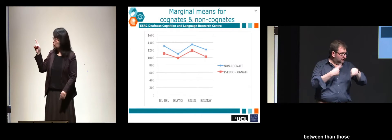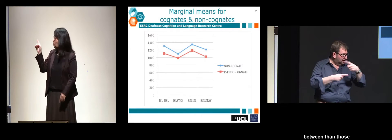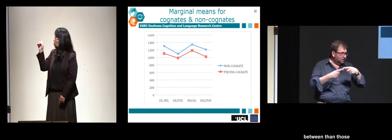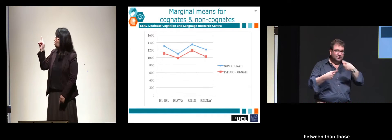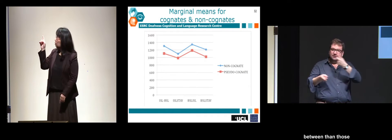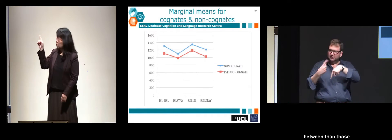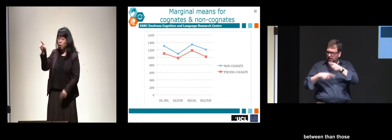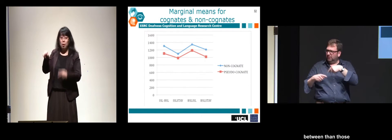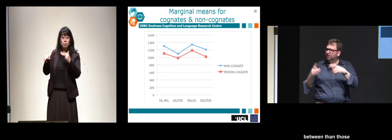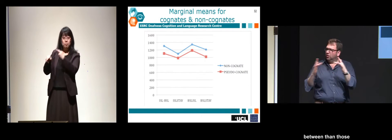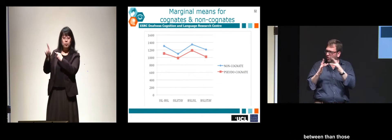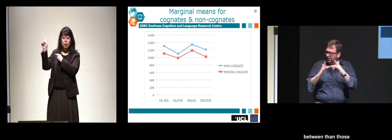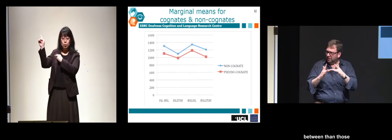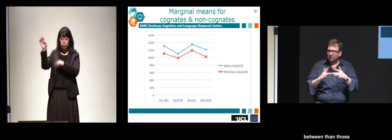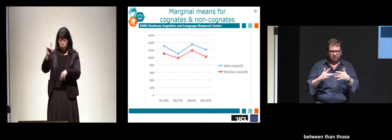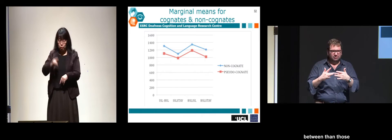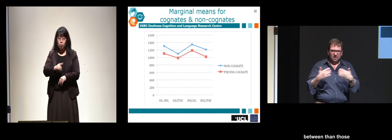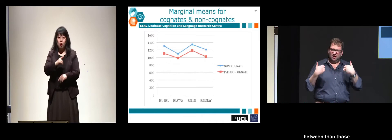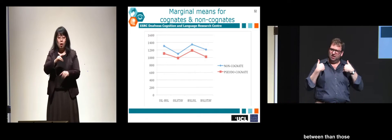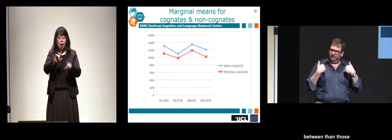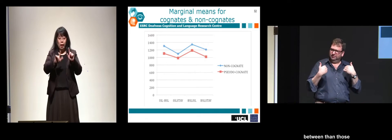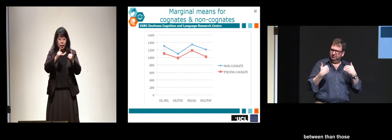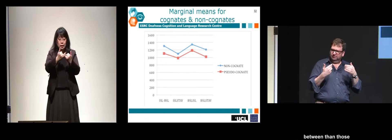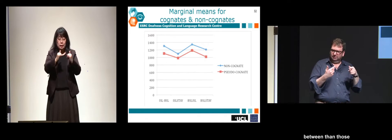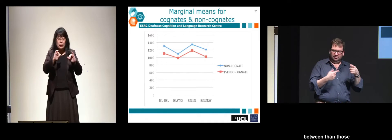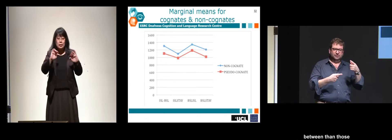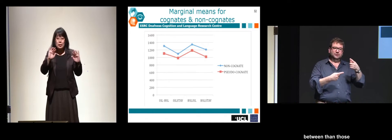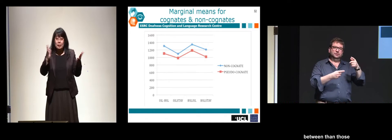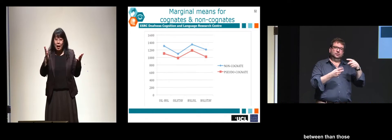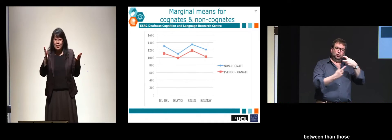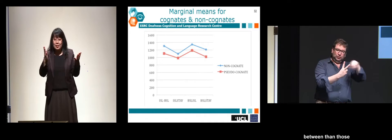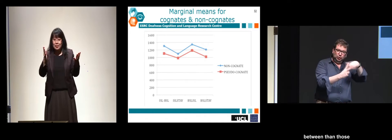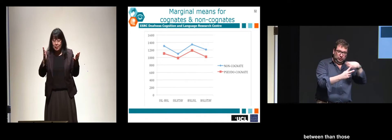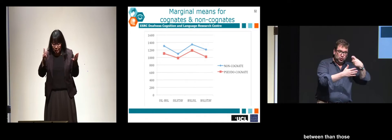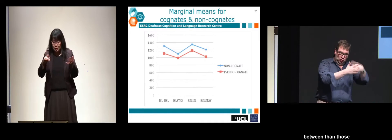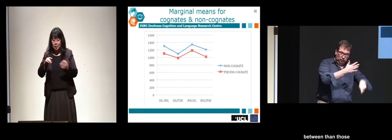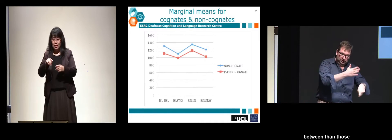that are pseudocognates.